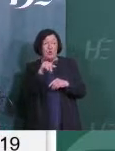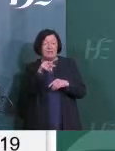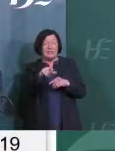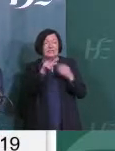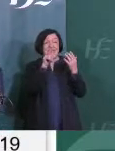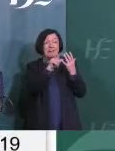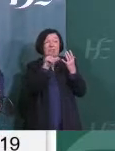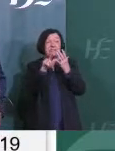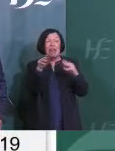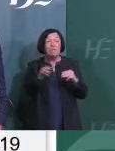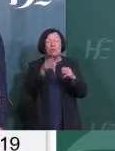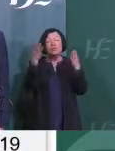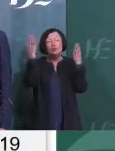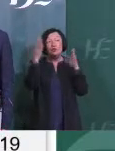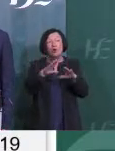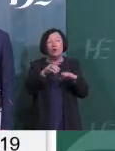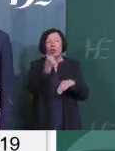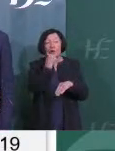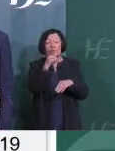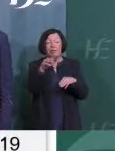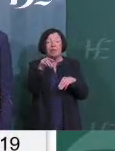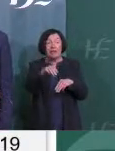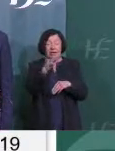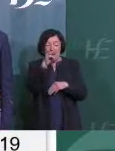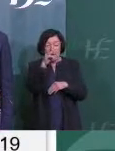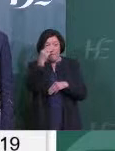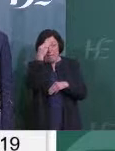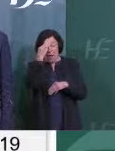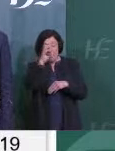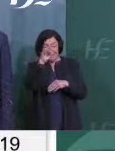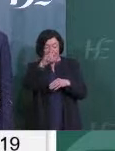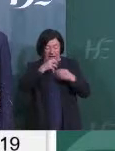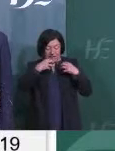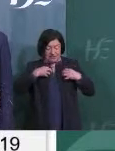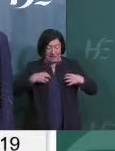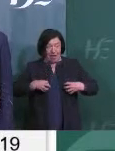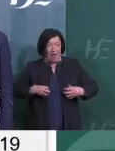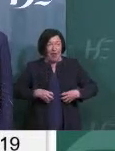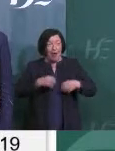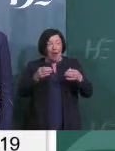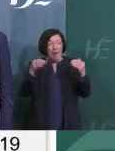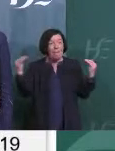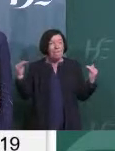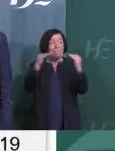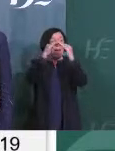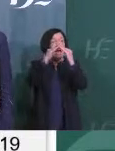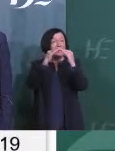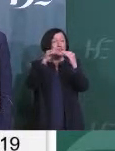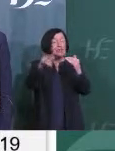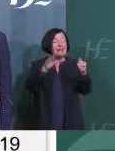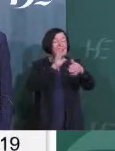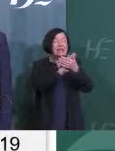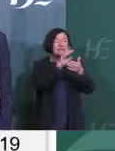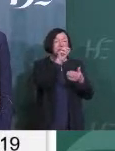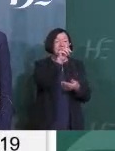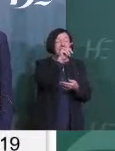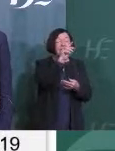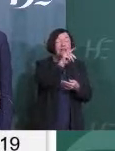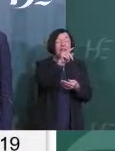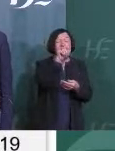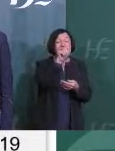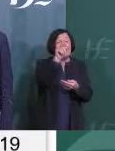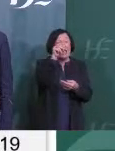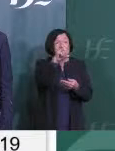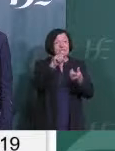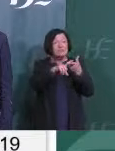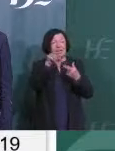77 people, shows the number of these memory cells match those identified in vaccinated against tetanus or diphtheria and may lead